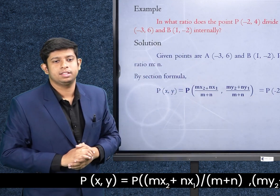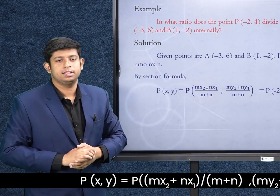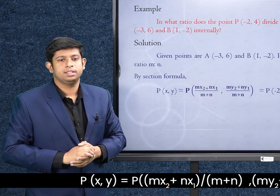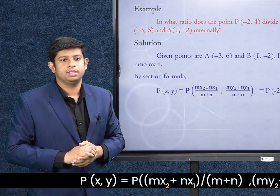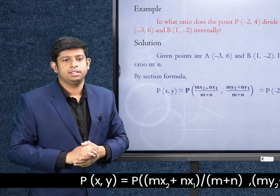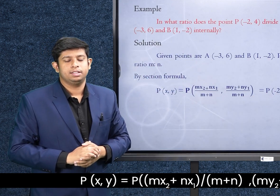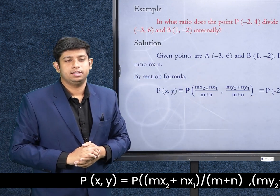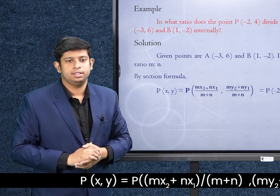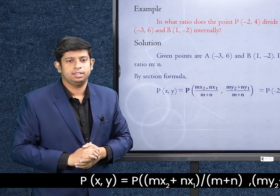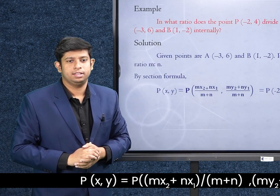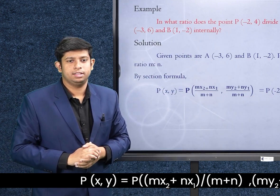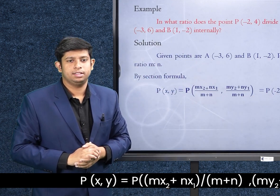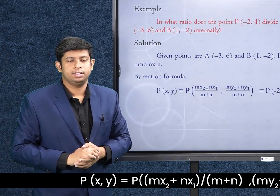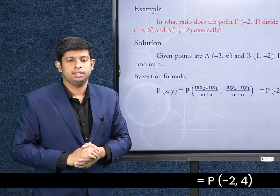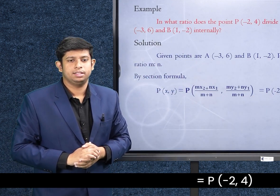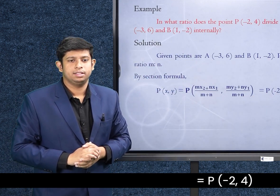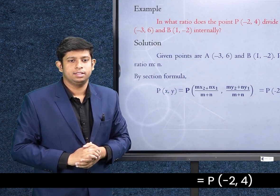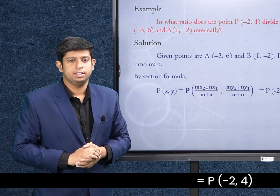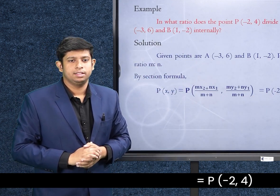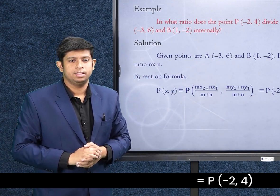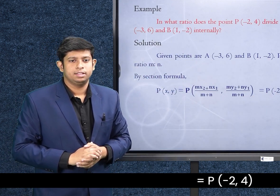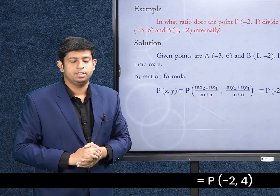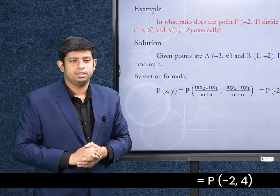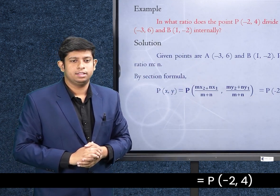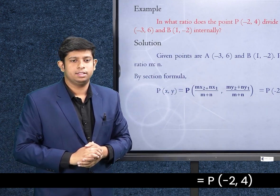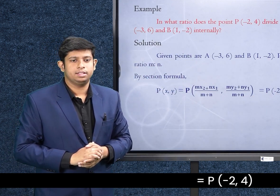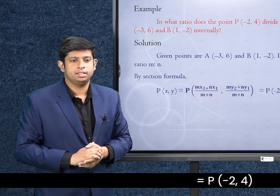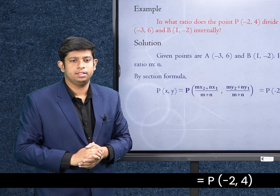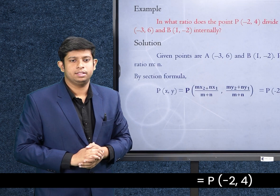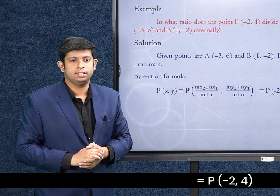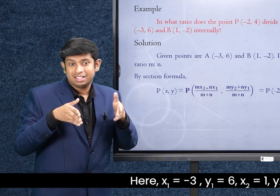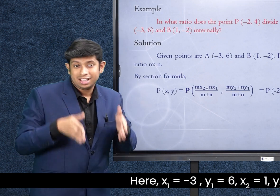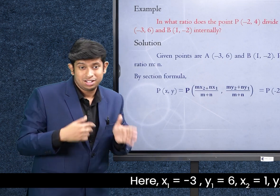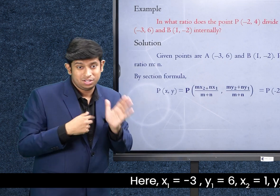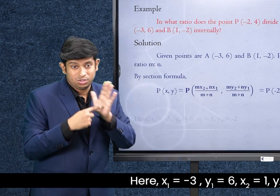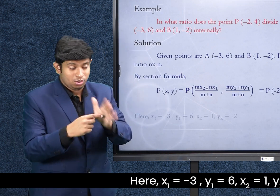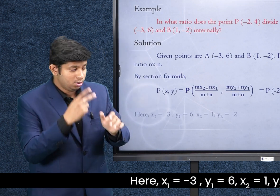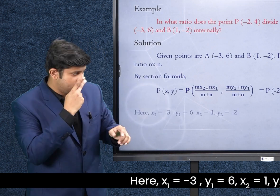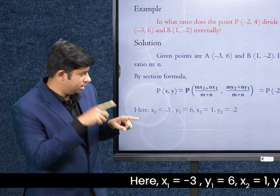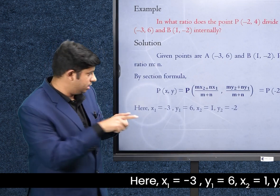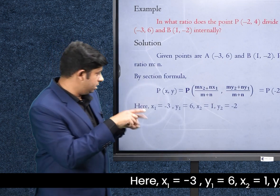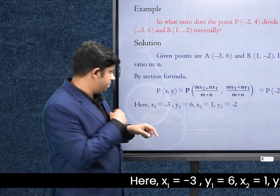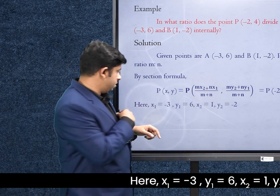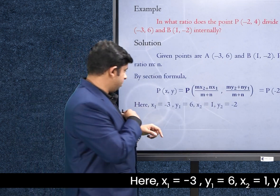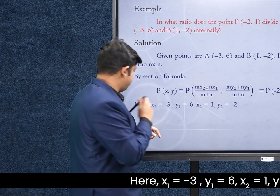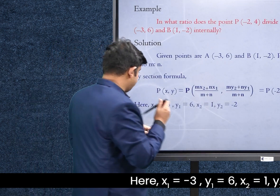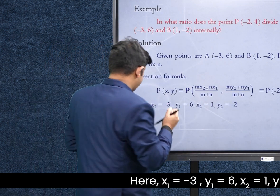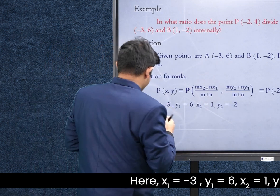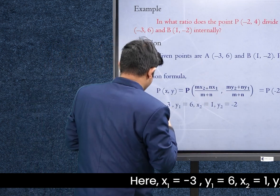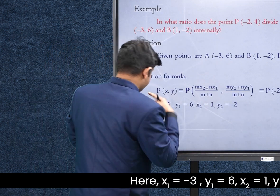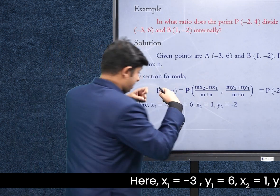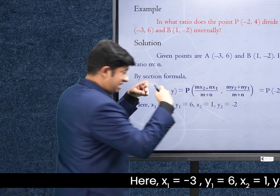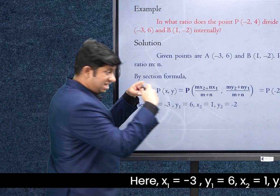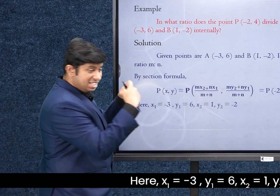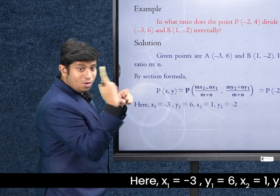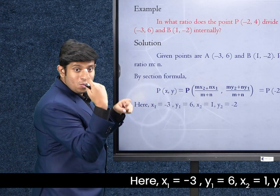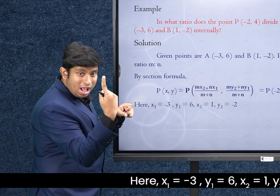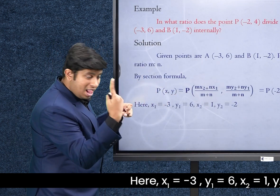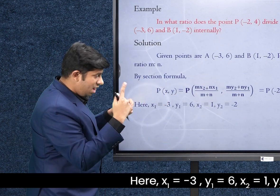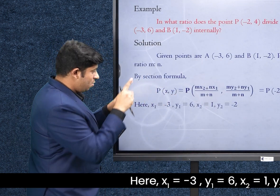ny1 by m plus n is equal to P of minus 2 comma 4. Here x1 is equal to minus 3, y1 is equal